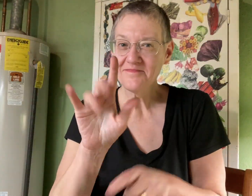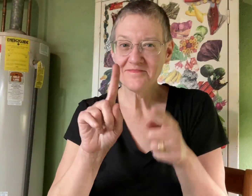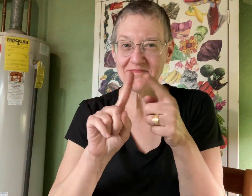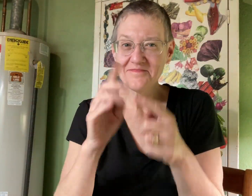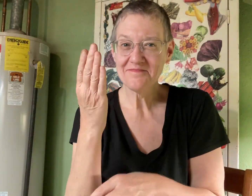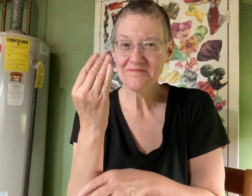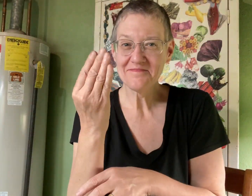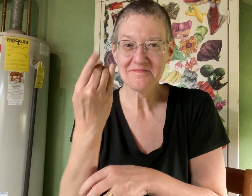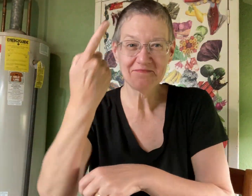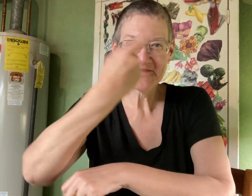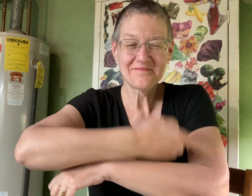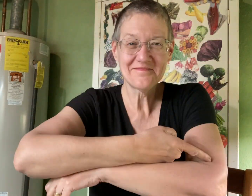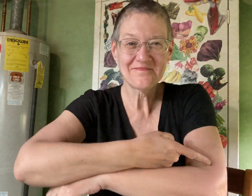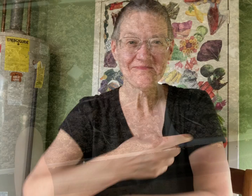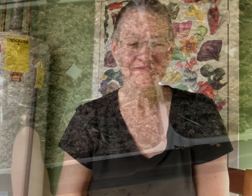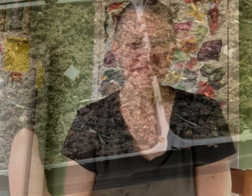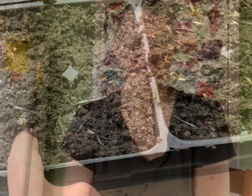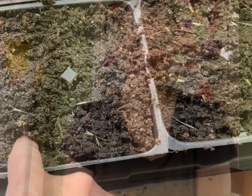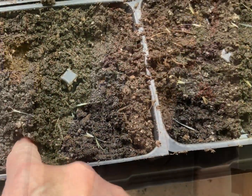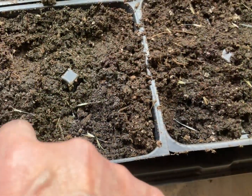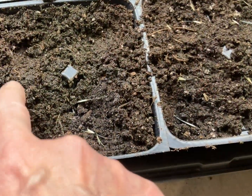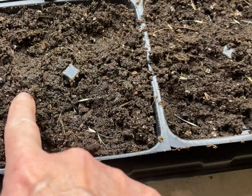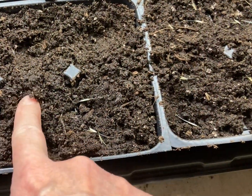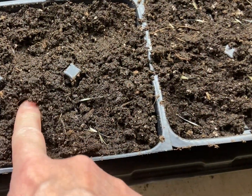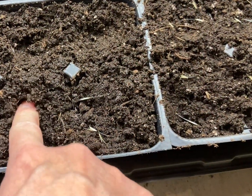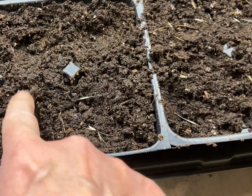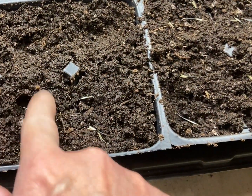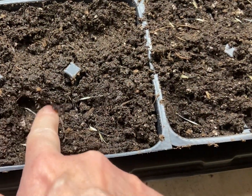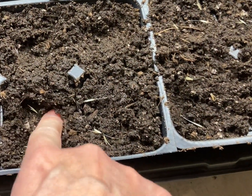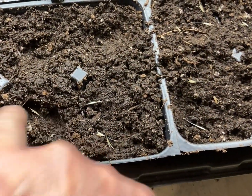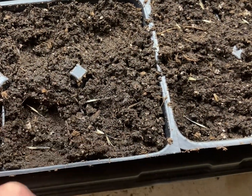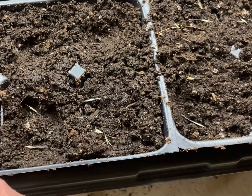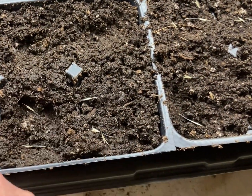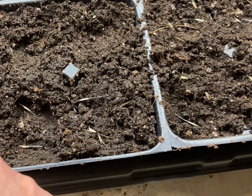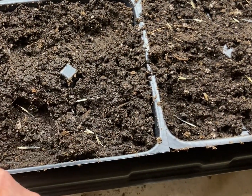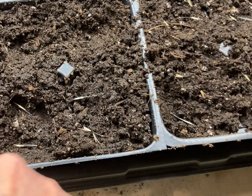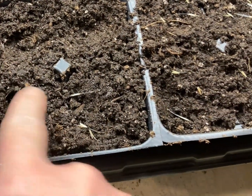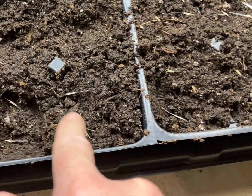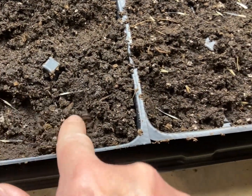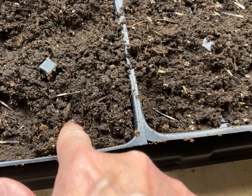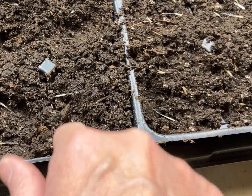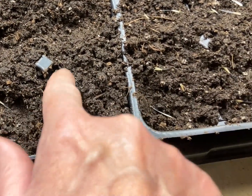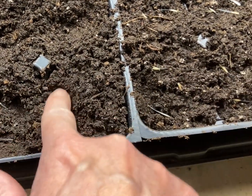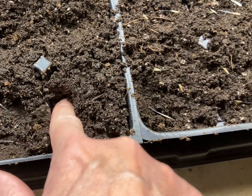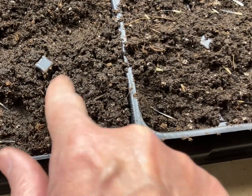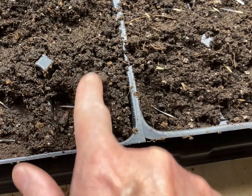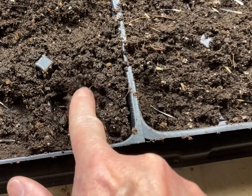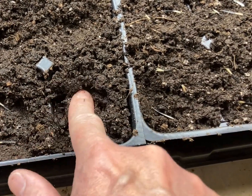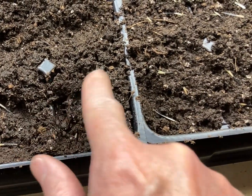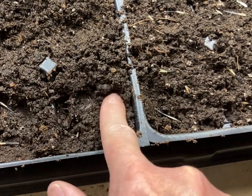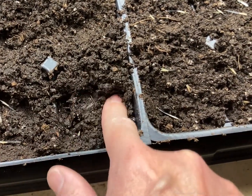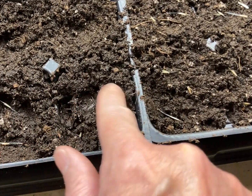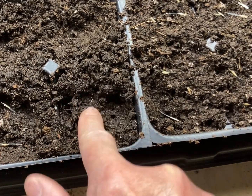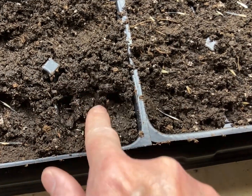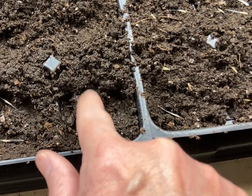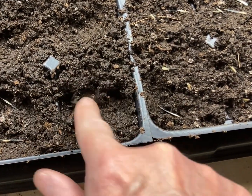And they, on average, germinate from 5 to 14 days.